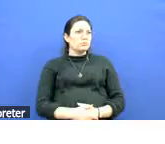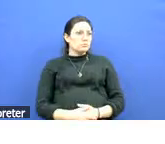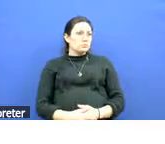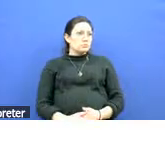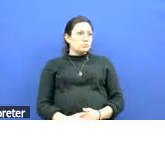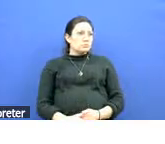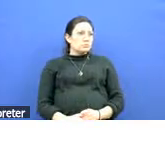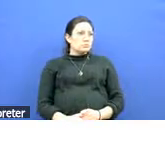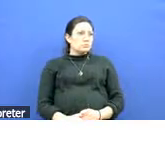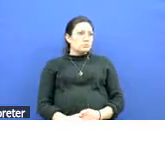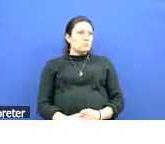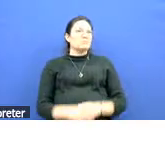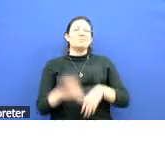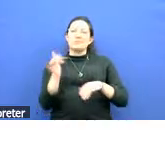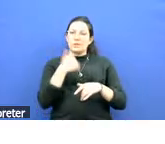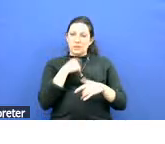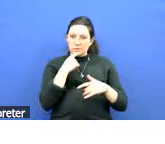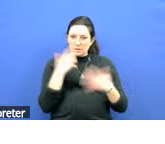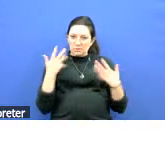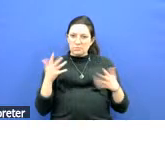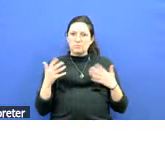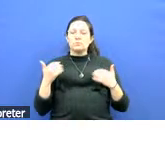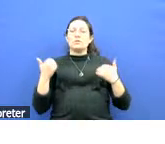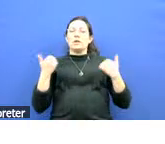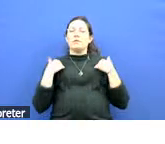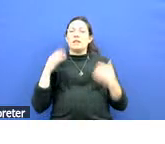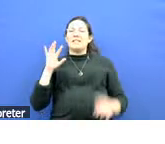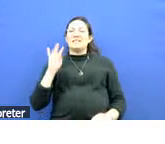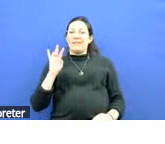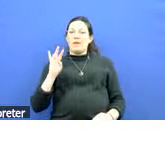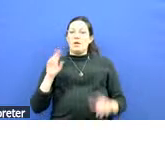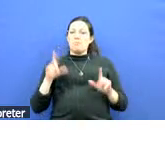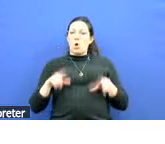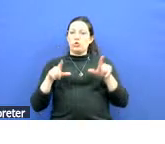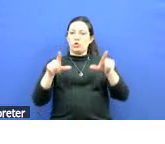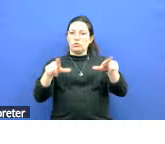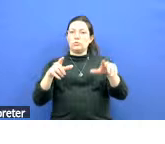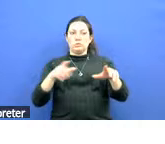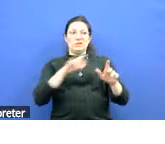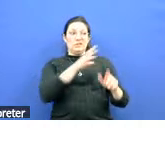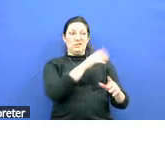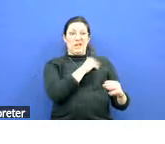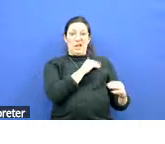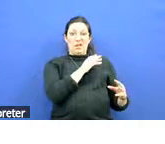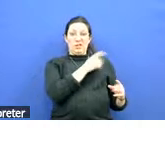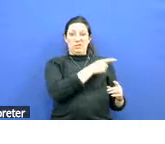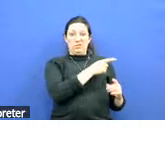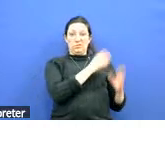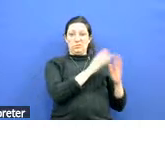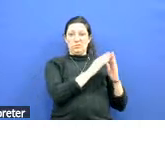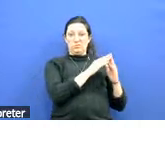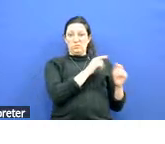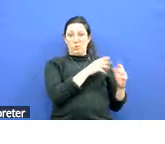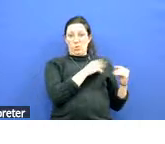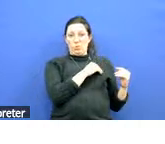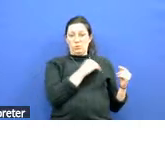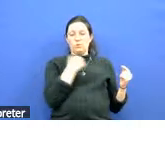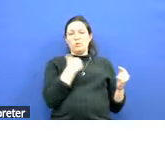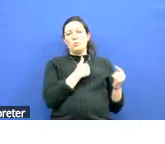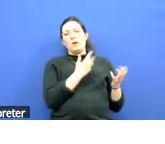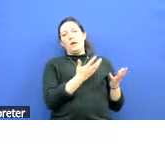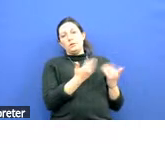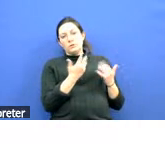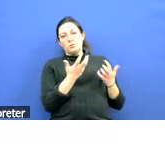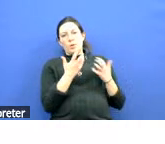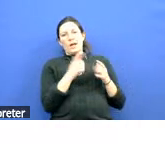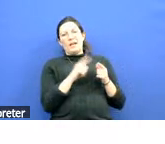are 7 parcels within the town that are owned by the town that we're proposing to get easement from. This one